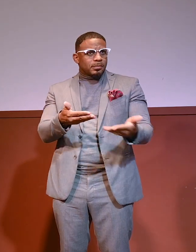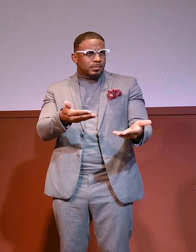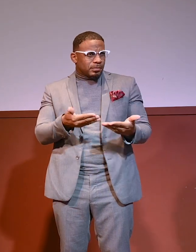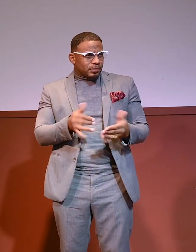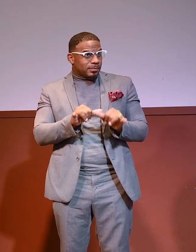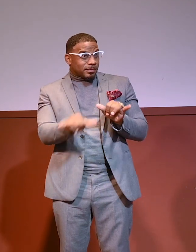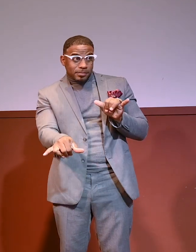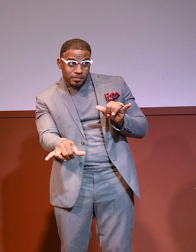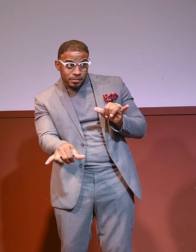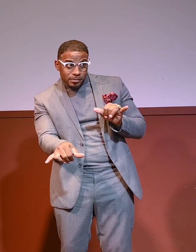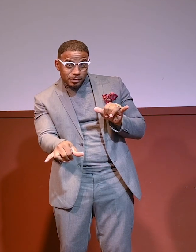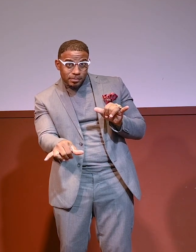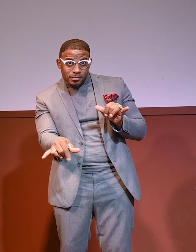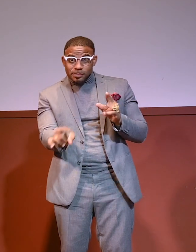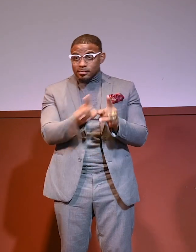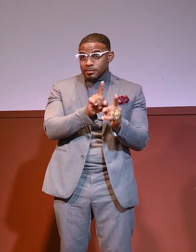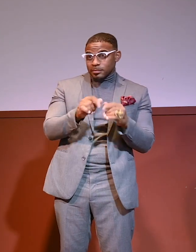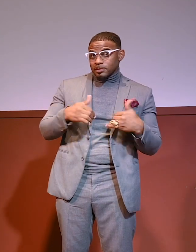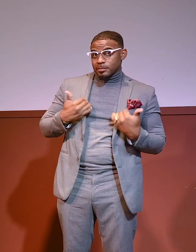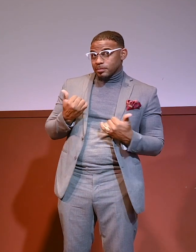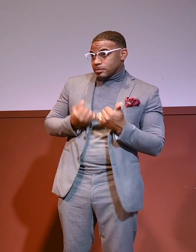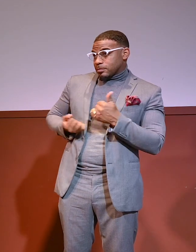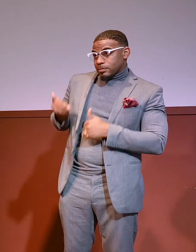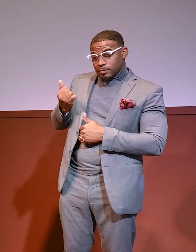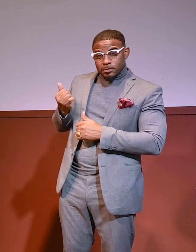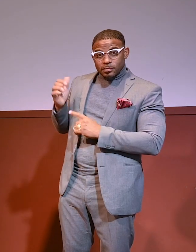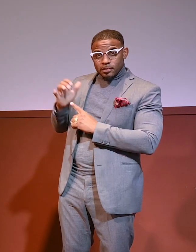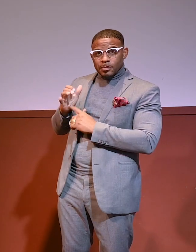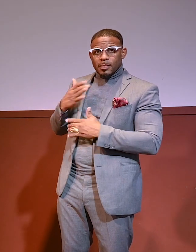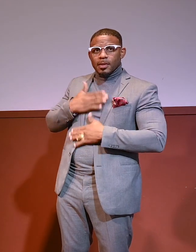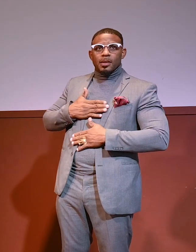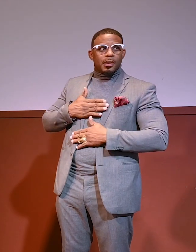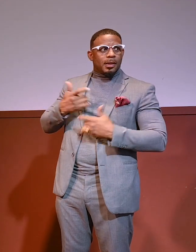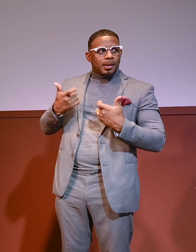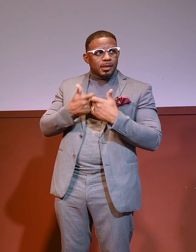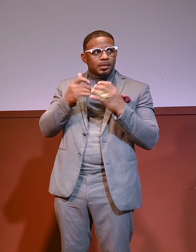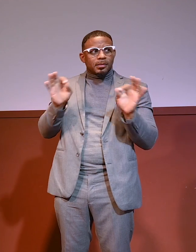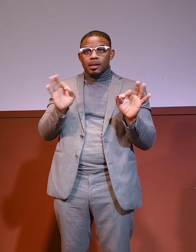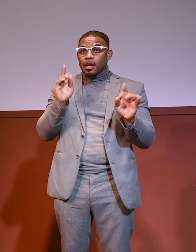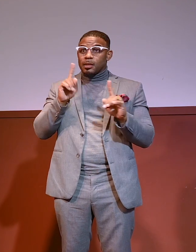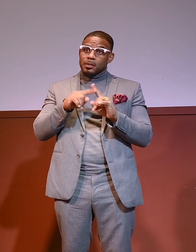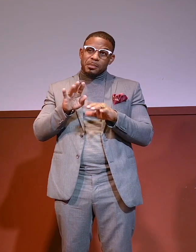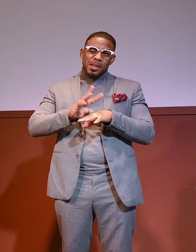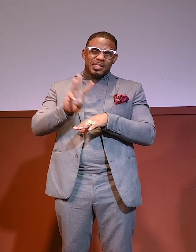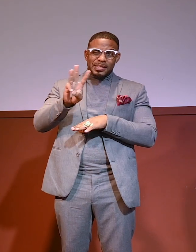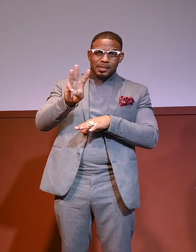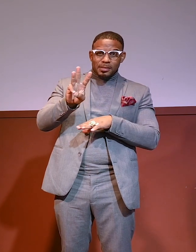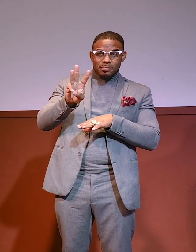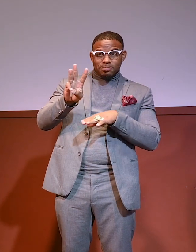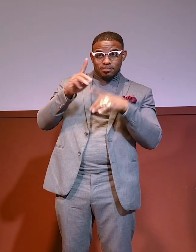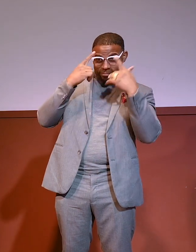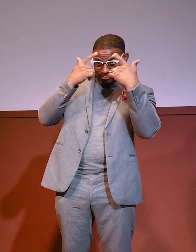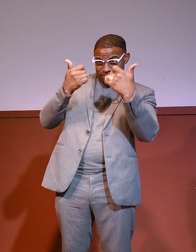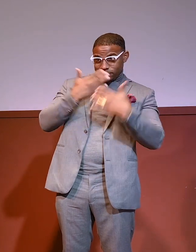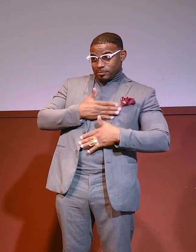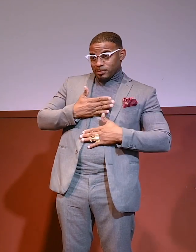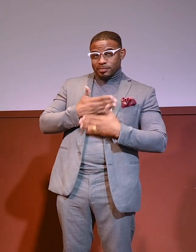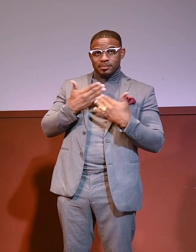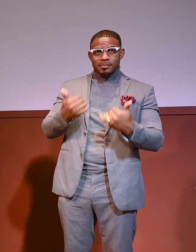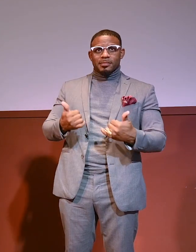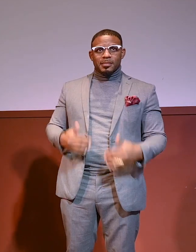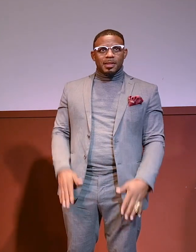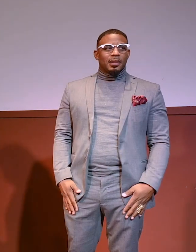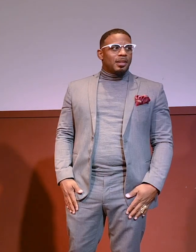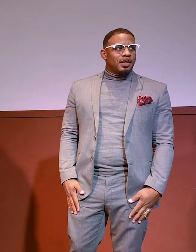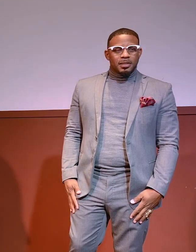you to stay and meet our Youth Poet Laureate and enjoy appetizers until about 6 o'clock. So enjoy.